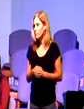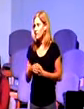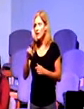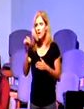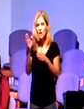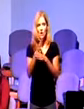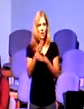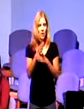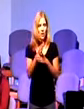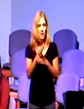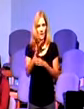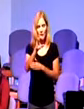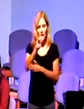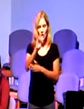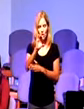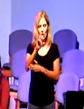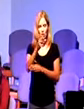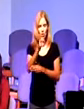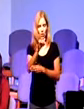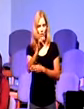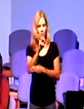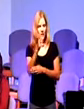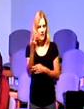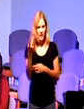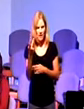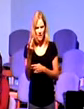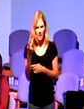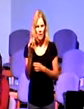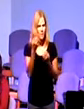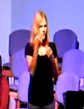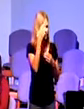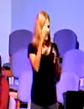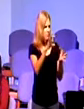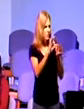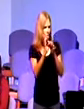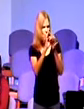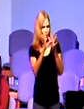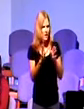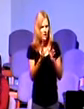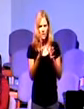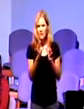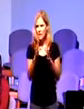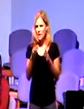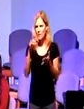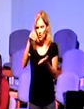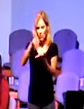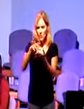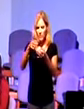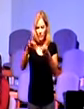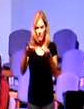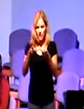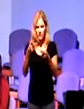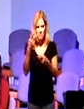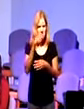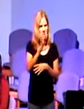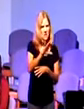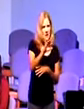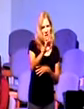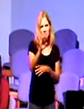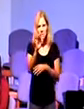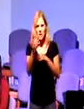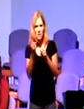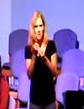share with you that Jorraine and I have been, as many of you know, the coordinators here as a drop-off site for 8 or 9 years